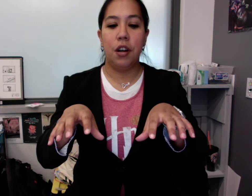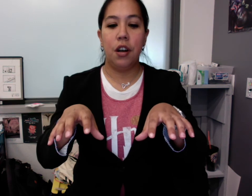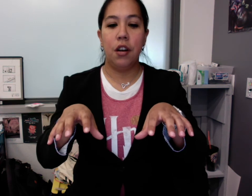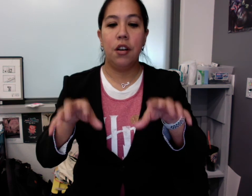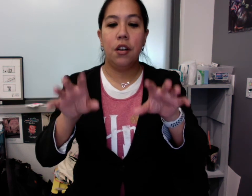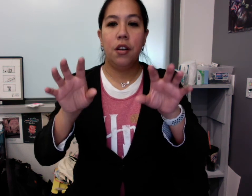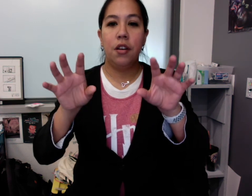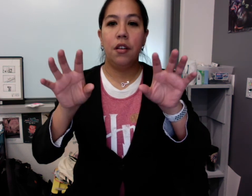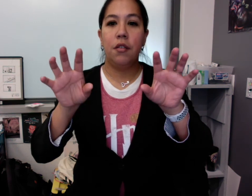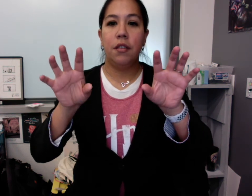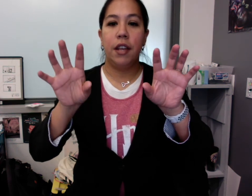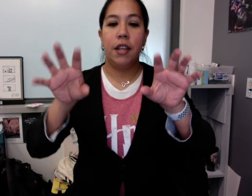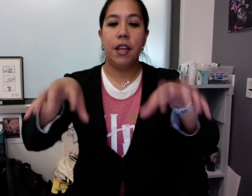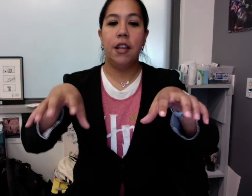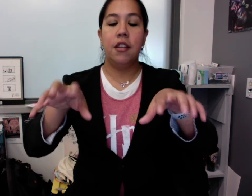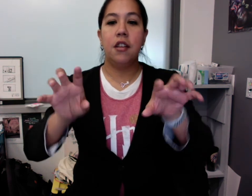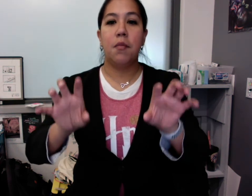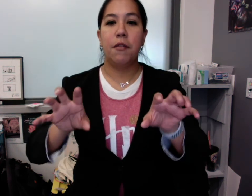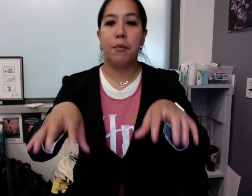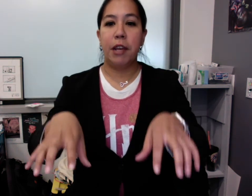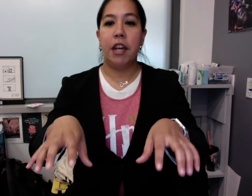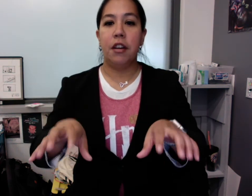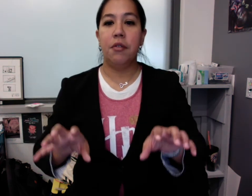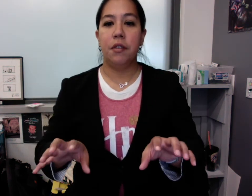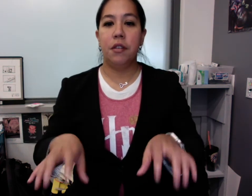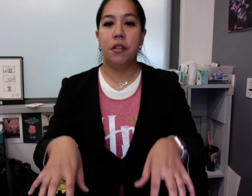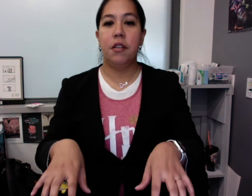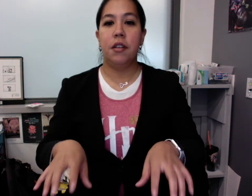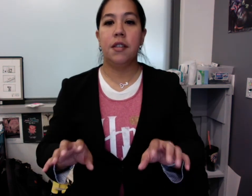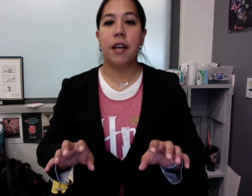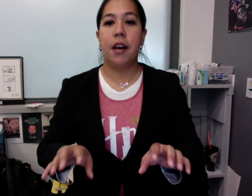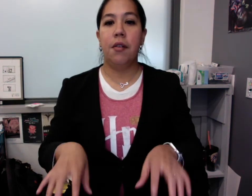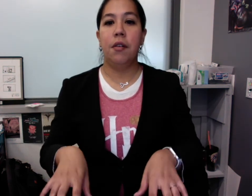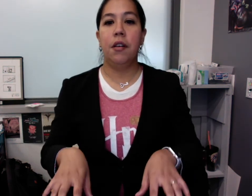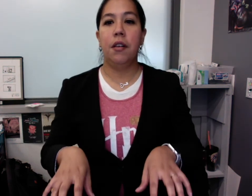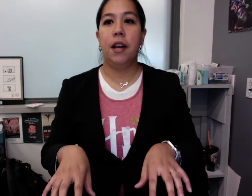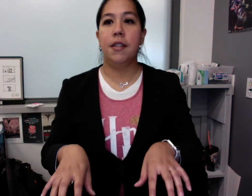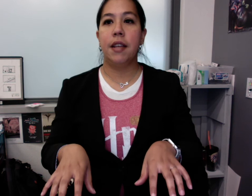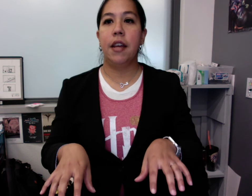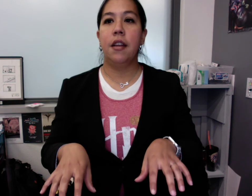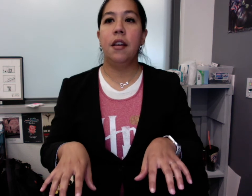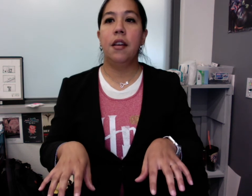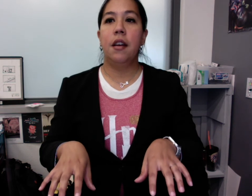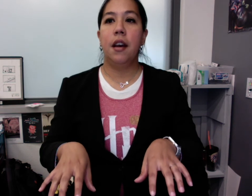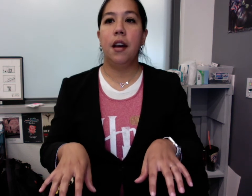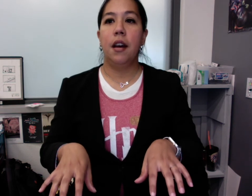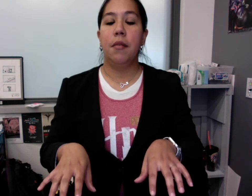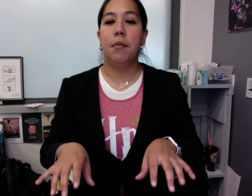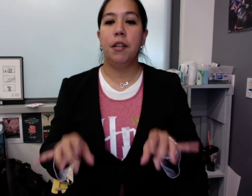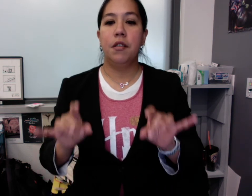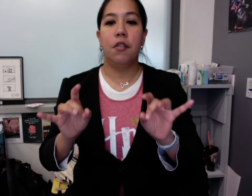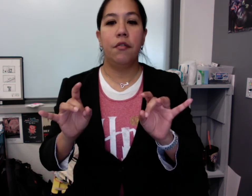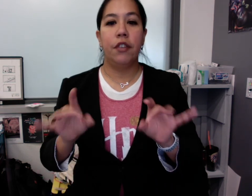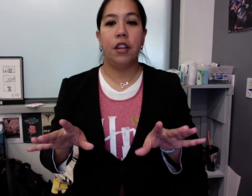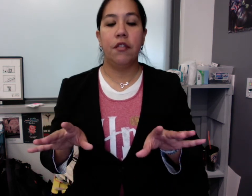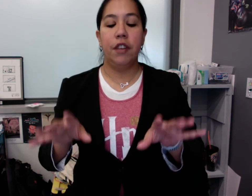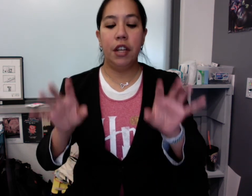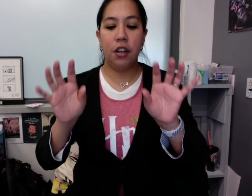are like hitting the top of a piano is how I say it. Don't flick your